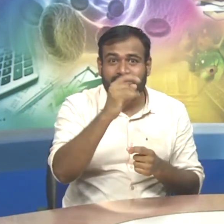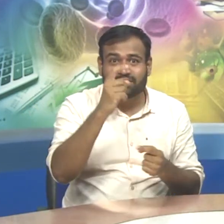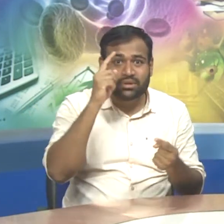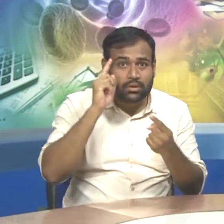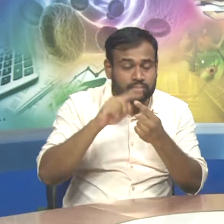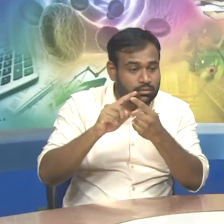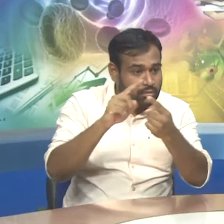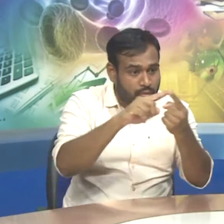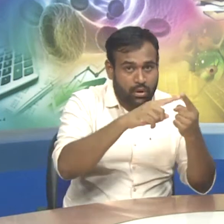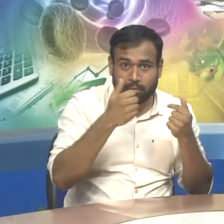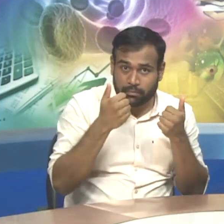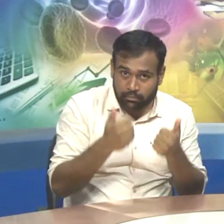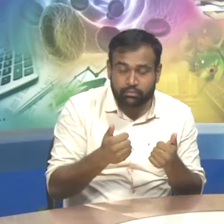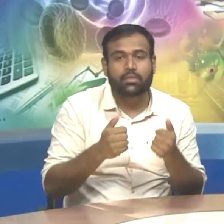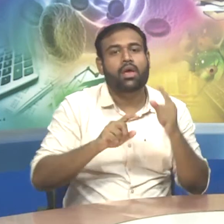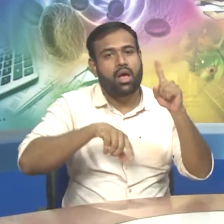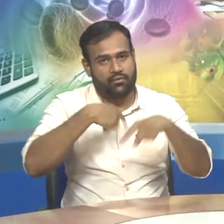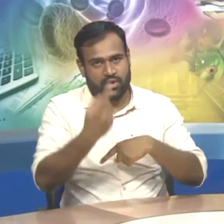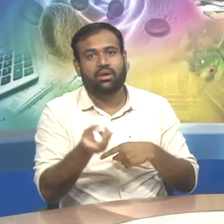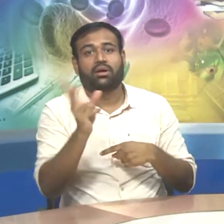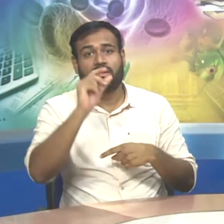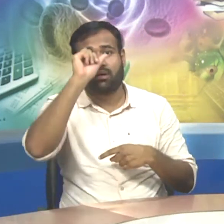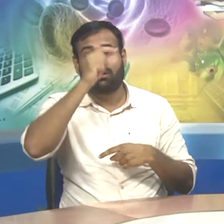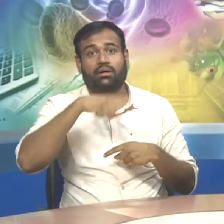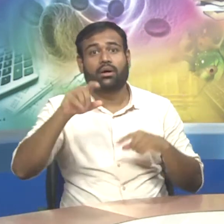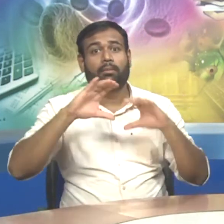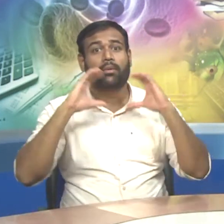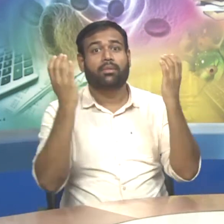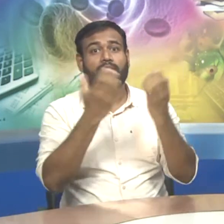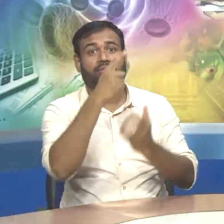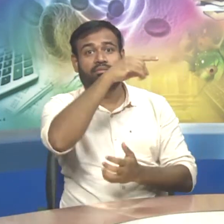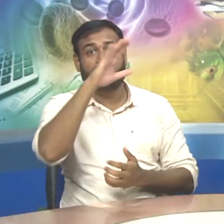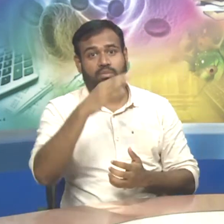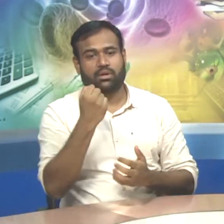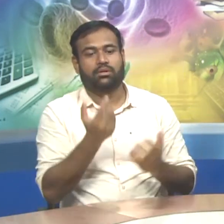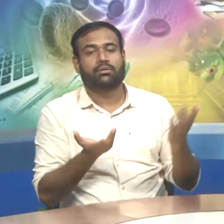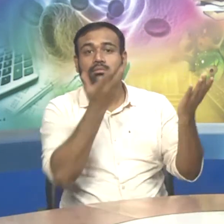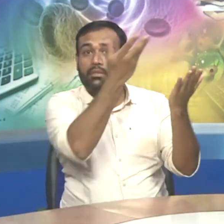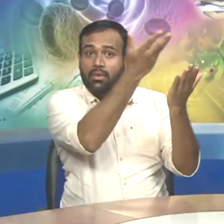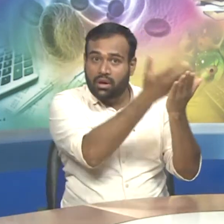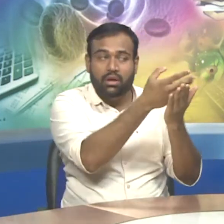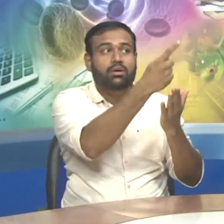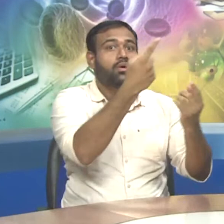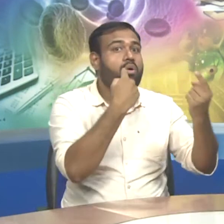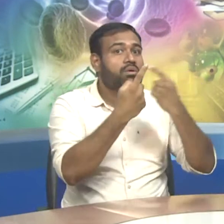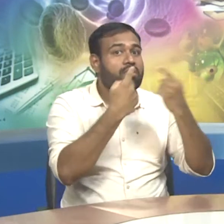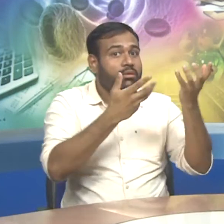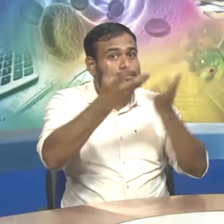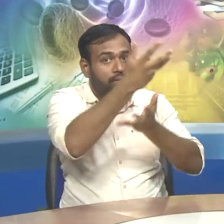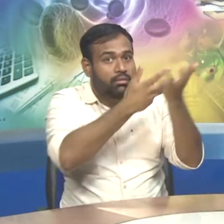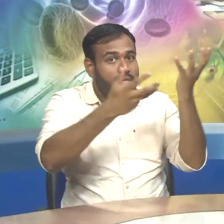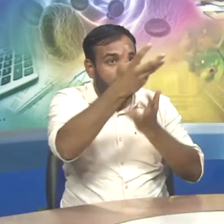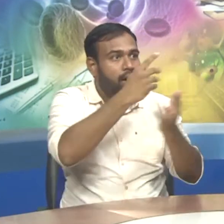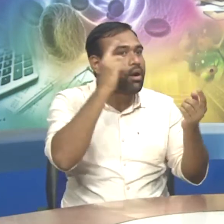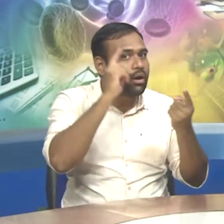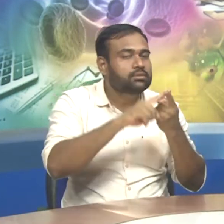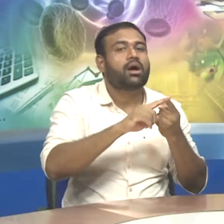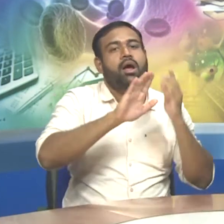Parliament resolves to abolish the concerned legislative council. Accordingly, councils